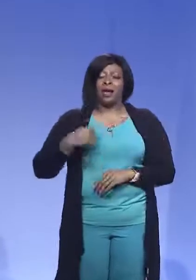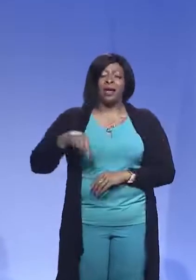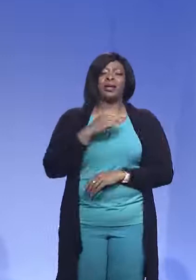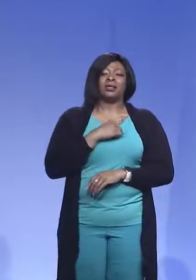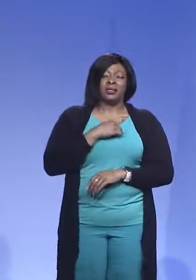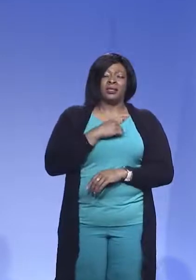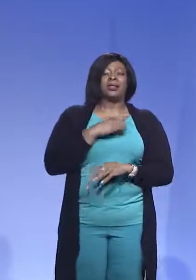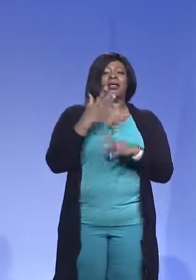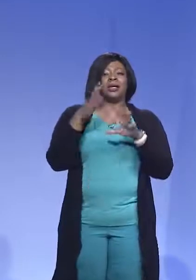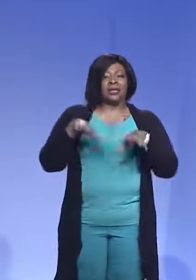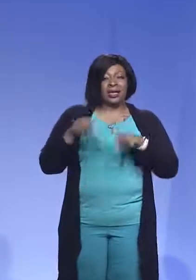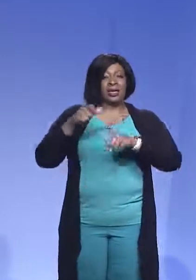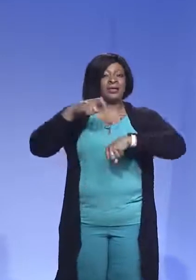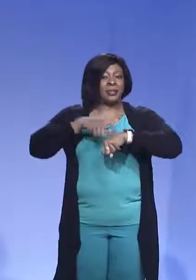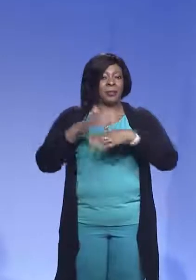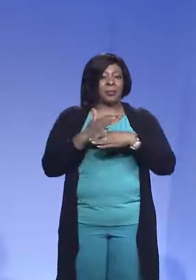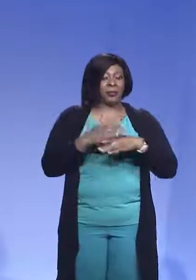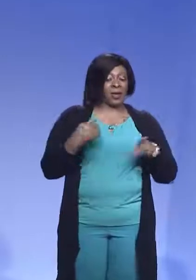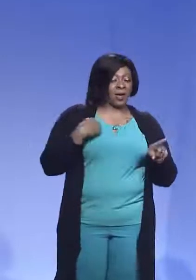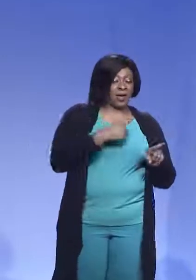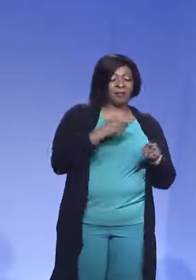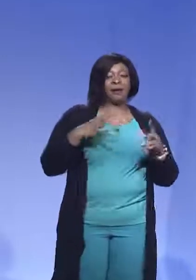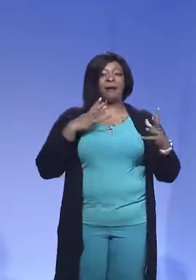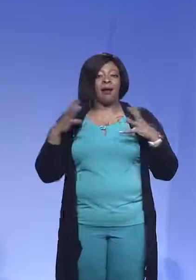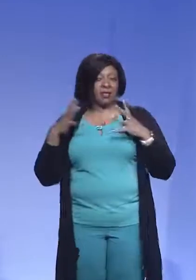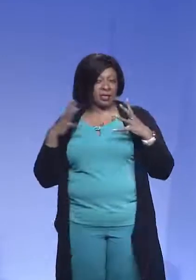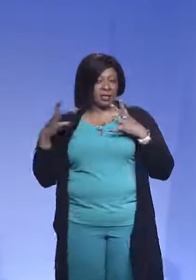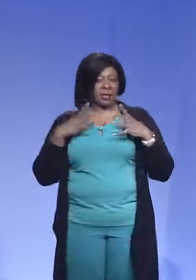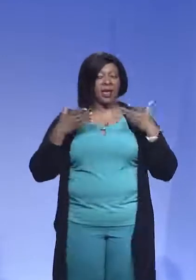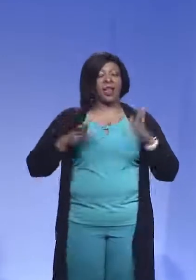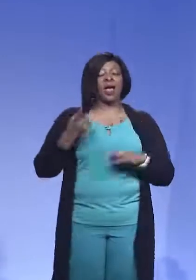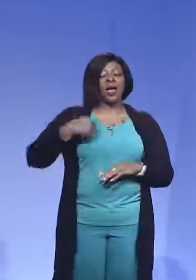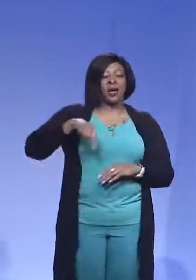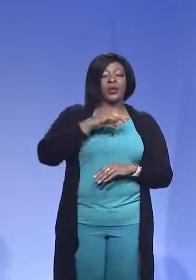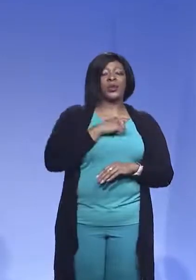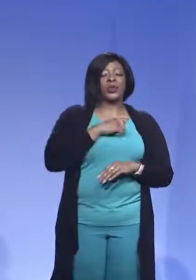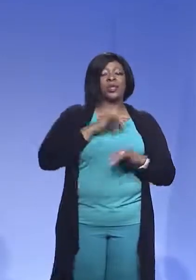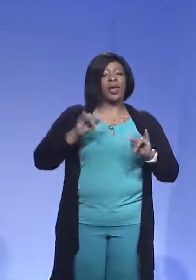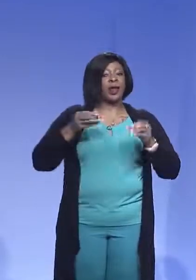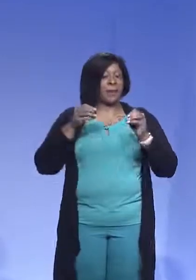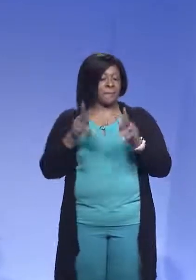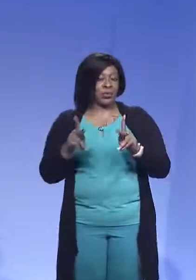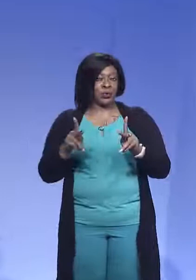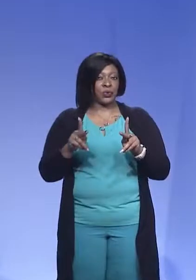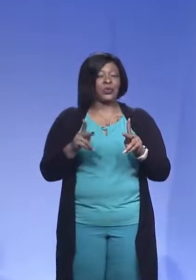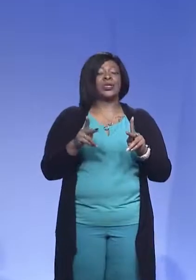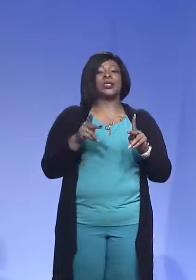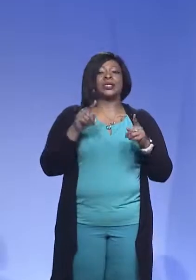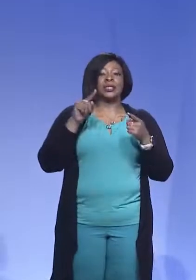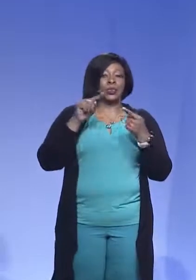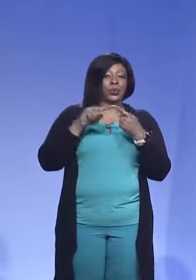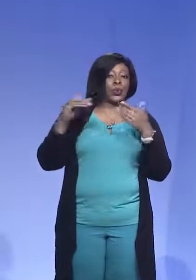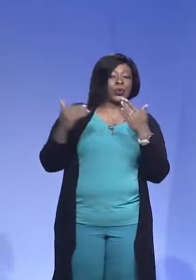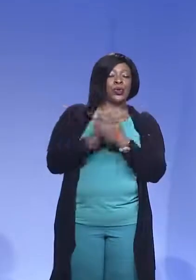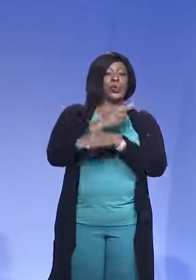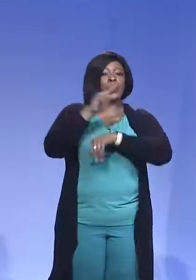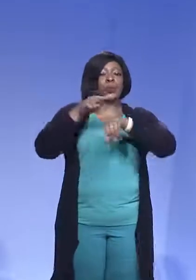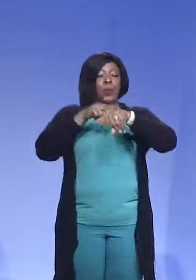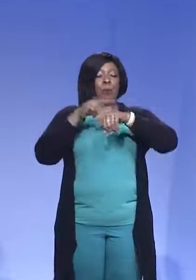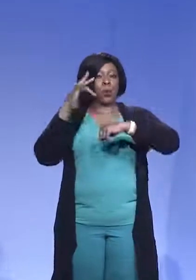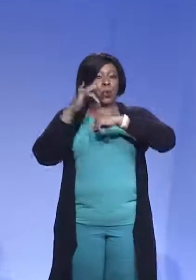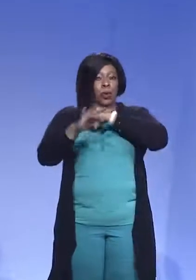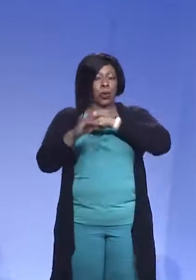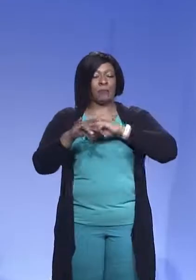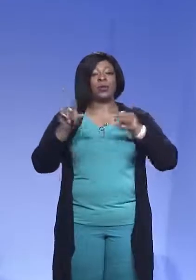to get some time between us and these holidays. Allow us the opportunity to get to a new normal earlier